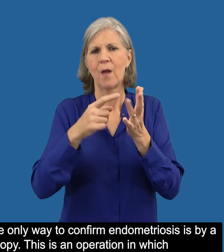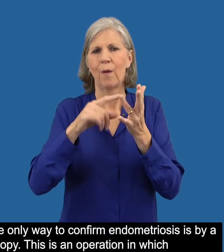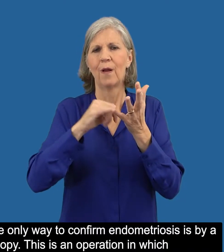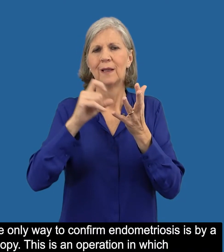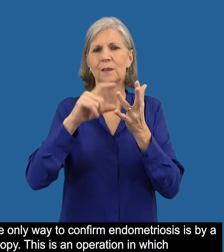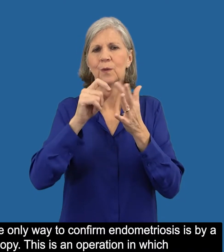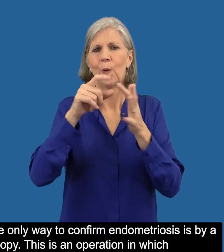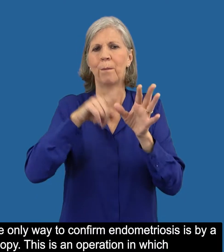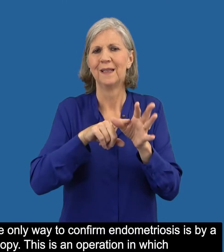Laparoscopy.